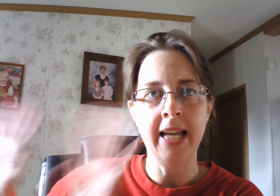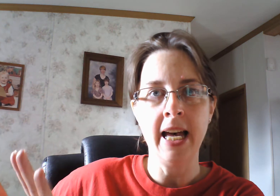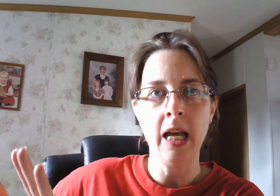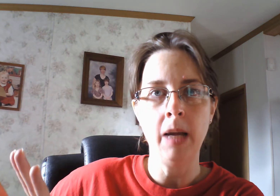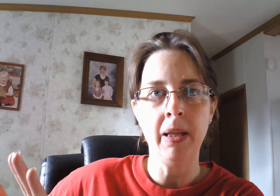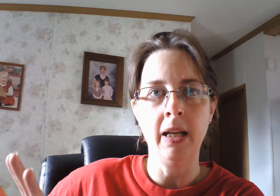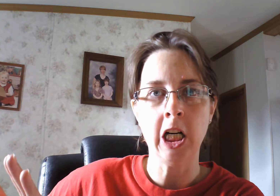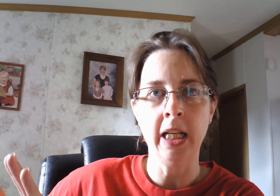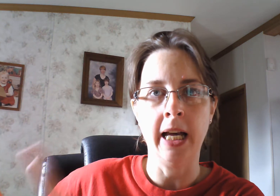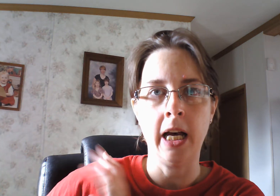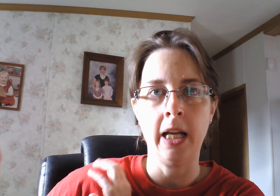yay, been there, done that,